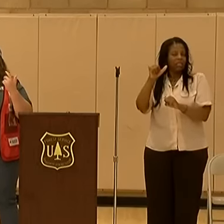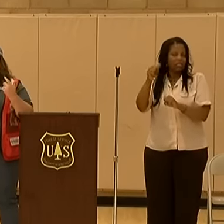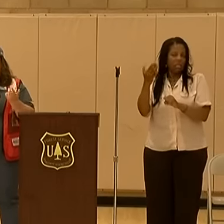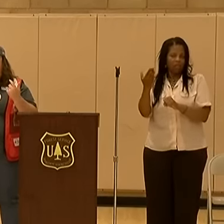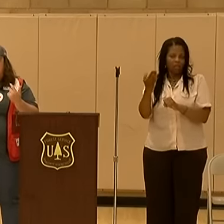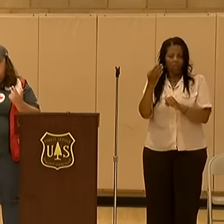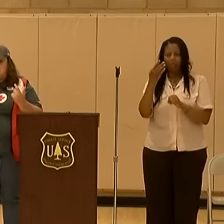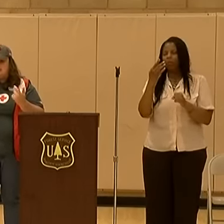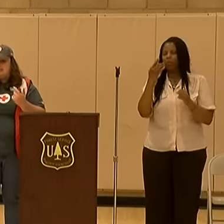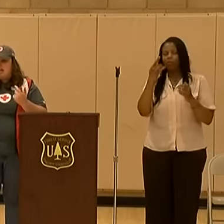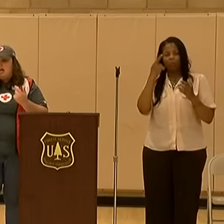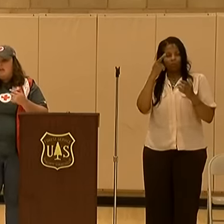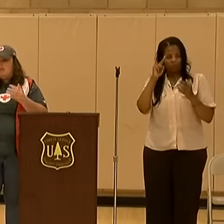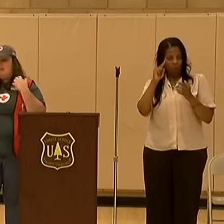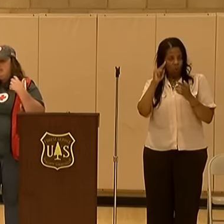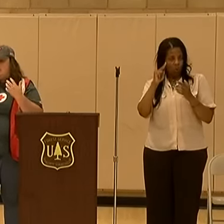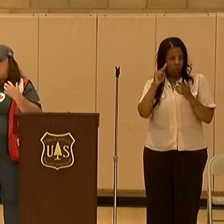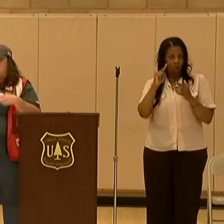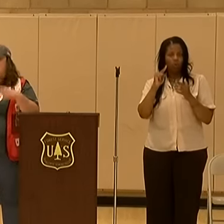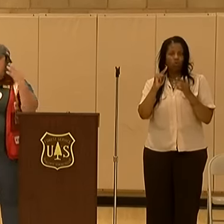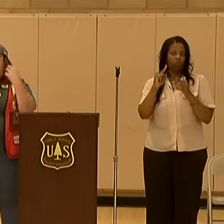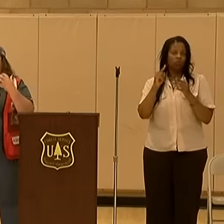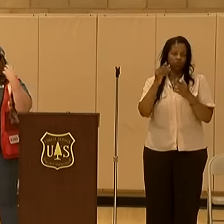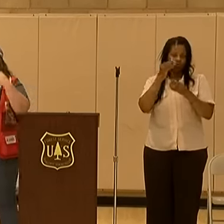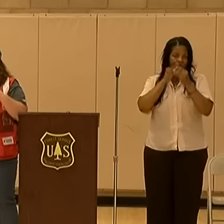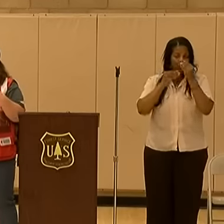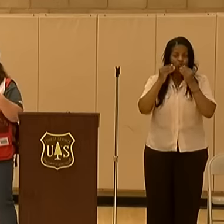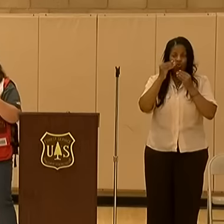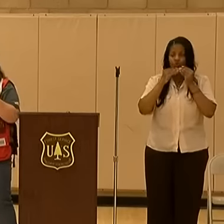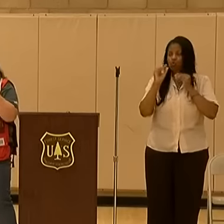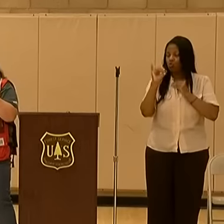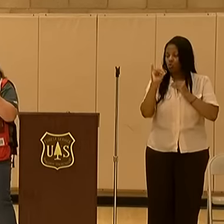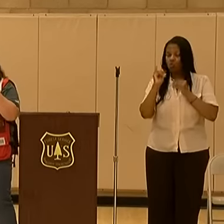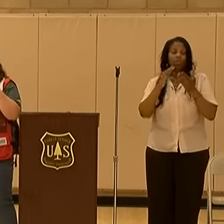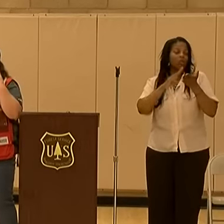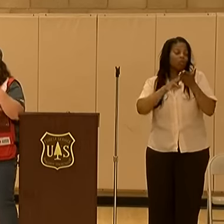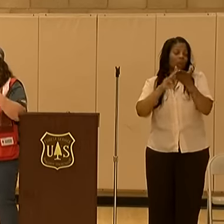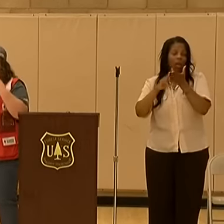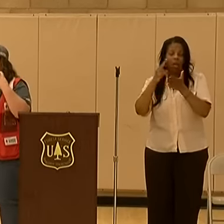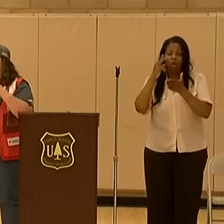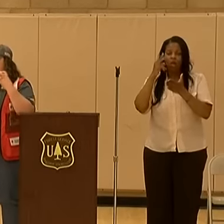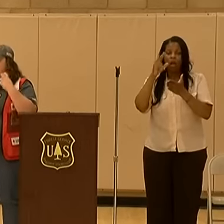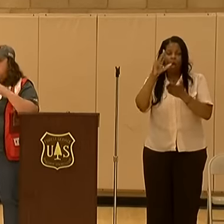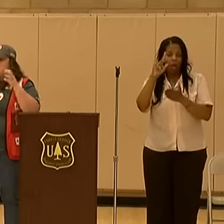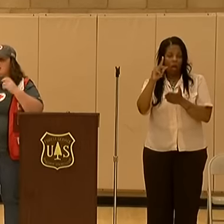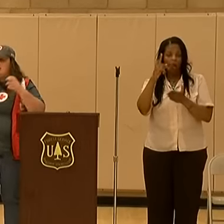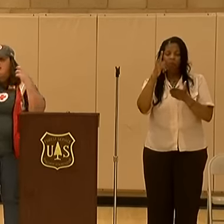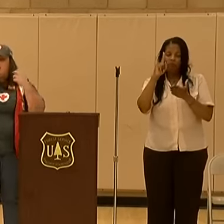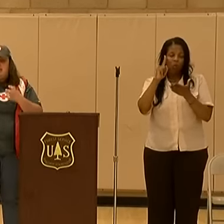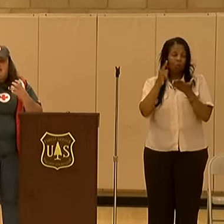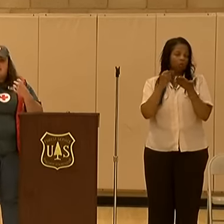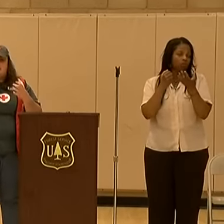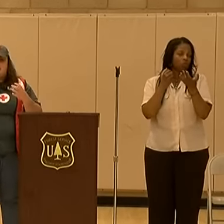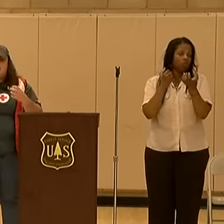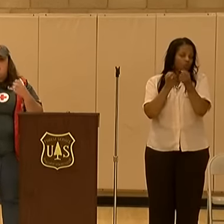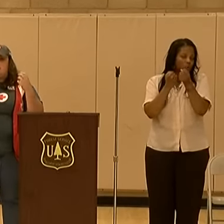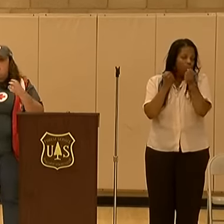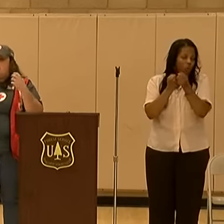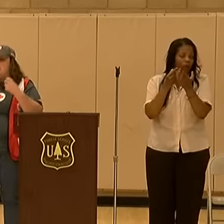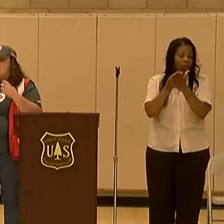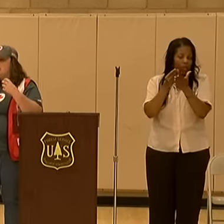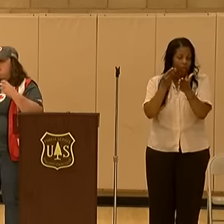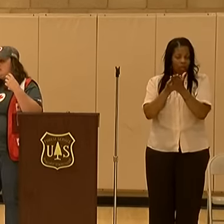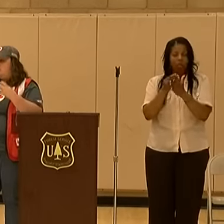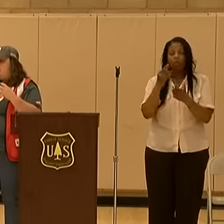providing that to shelter residents. You can get meals, but also get registered, because if FEMA and other assistance does come in, we'll